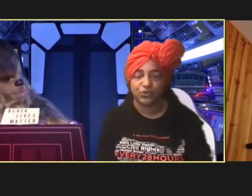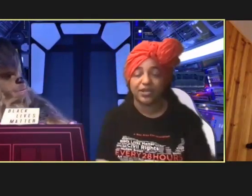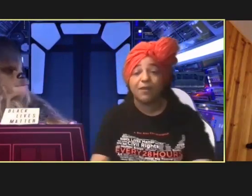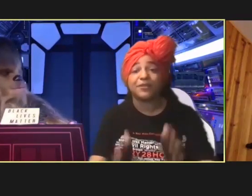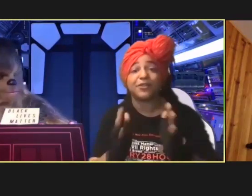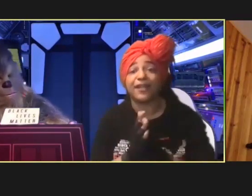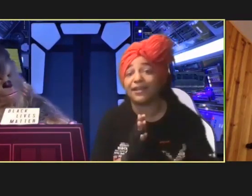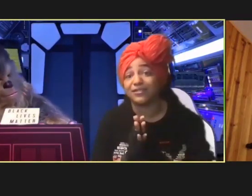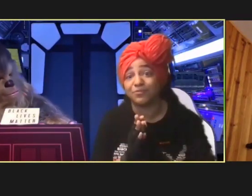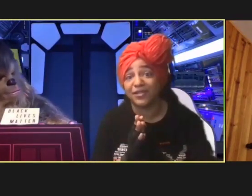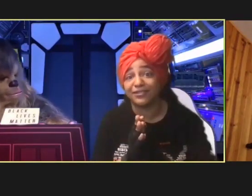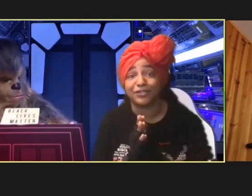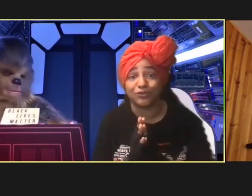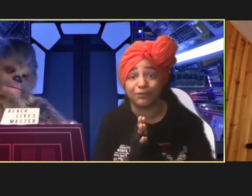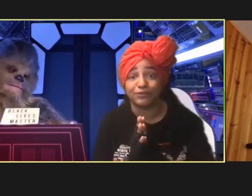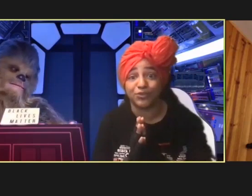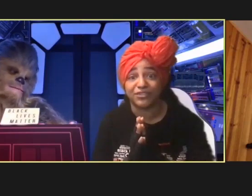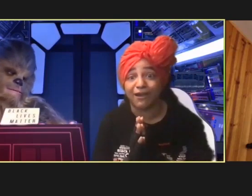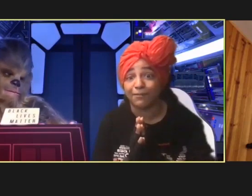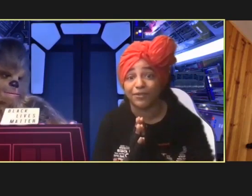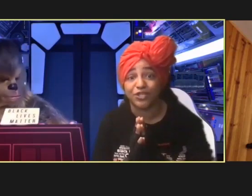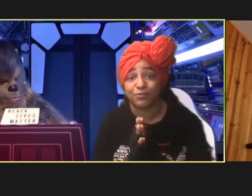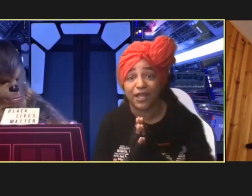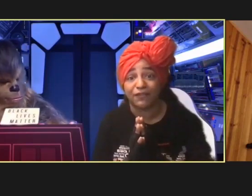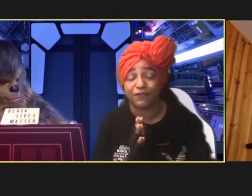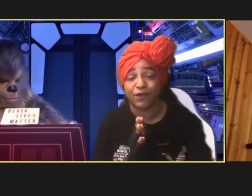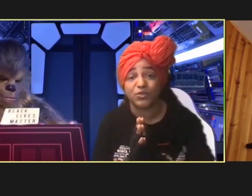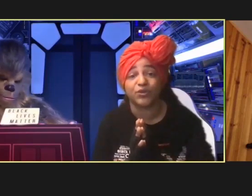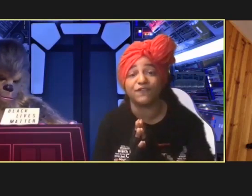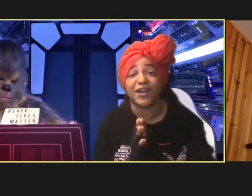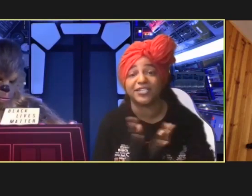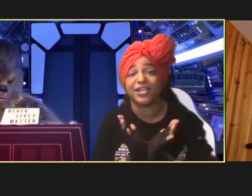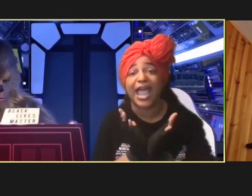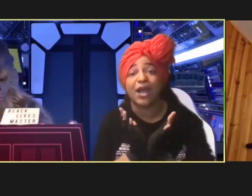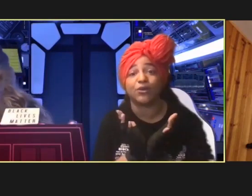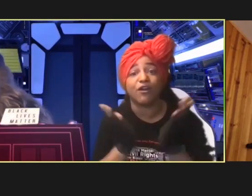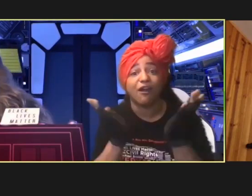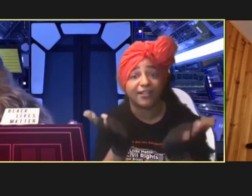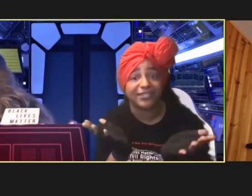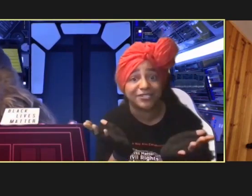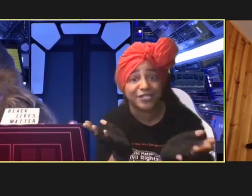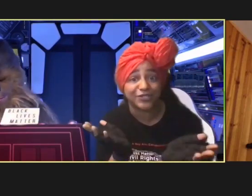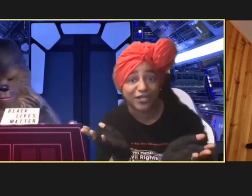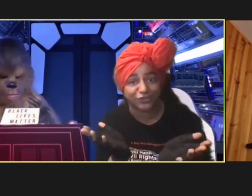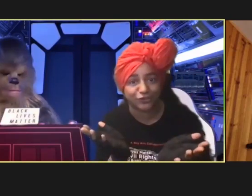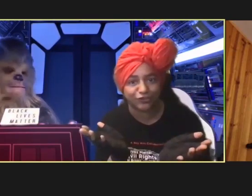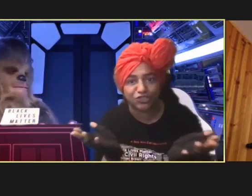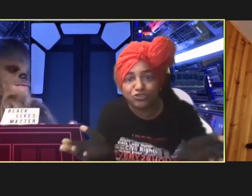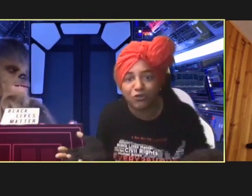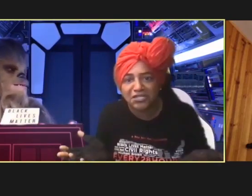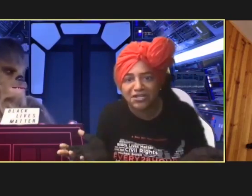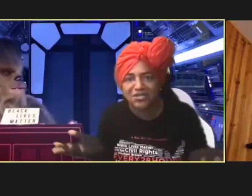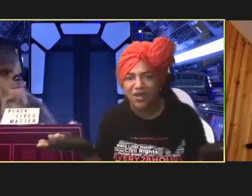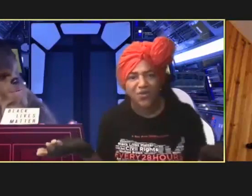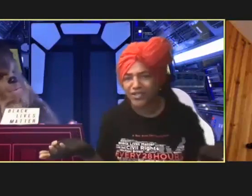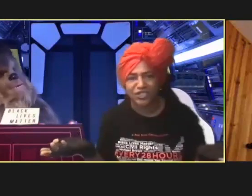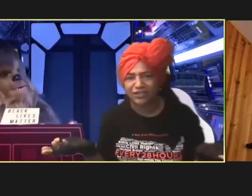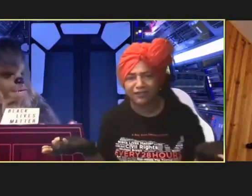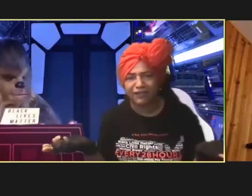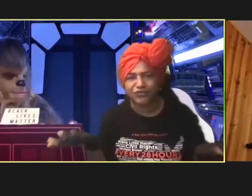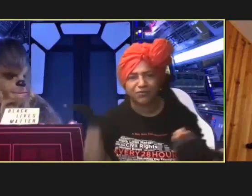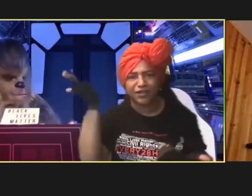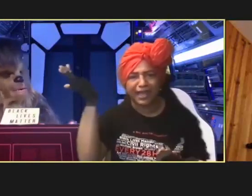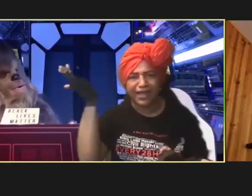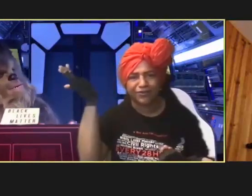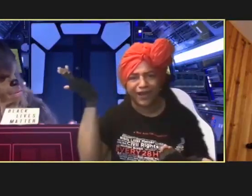It wasn't Chewy, but there has been an interruption with the Hop on 2 platforms. We're inviting our audience that's registered to join us